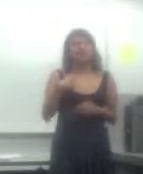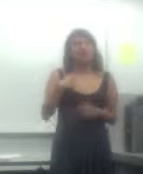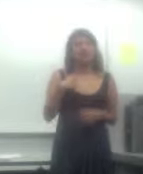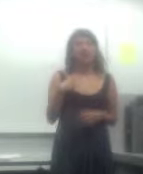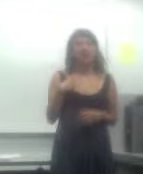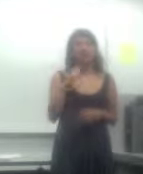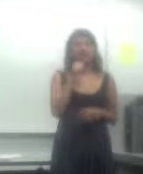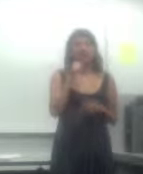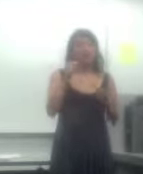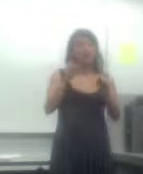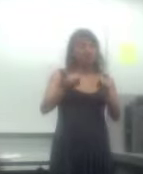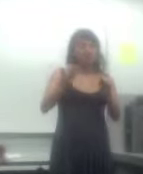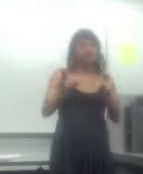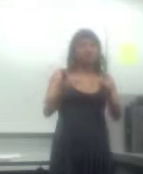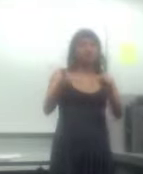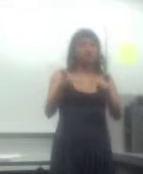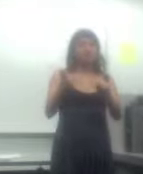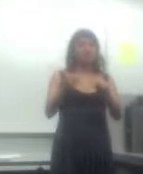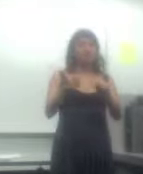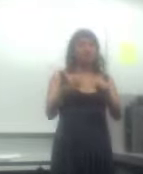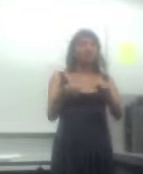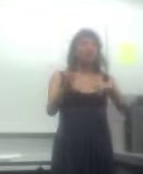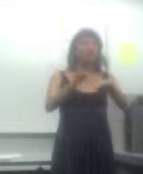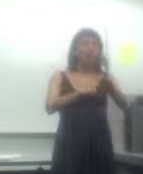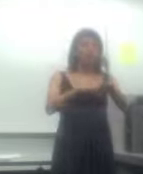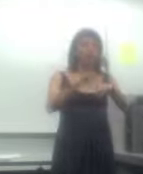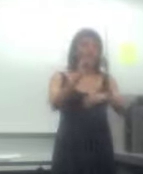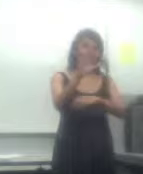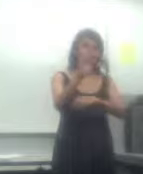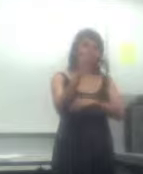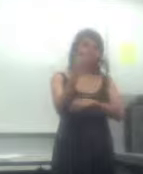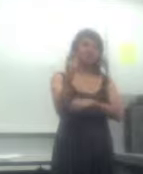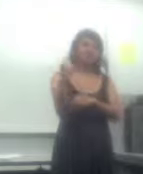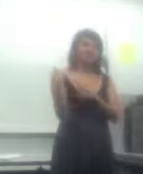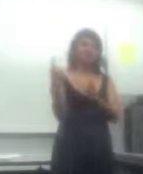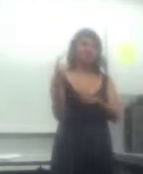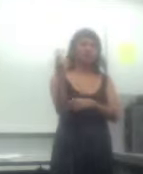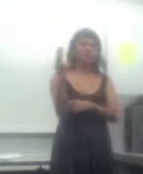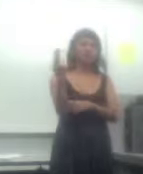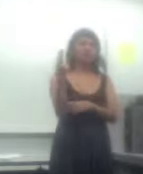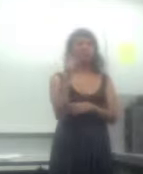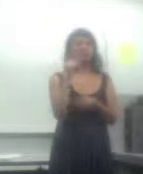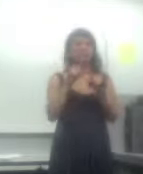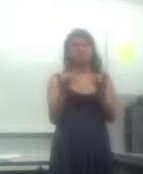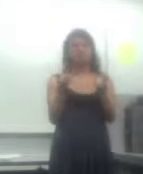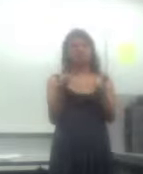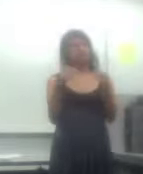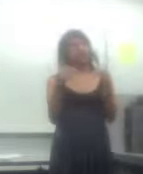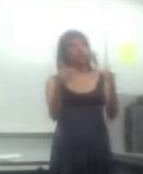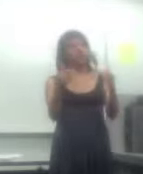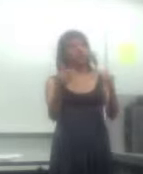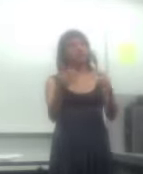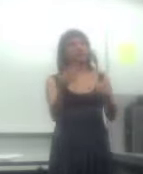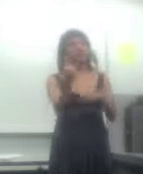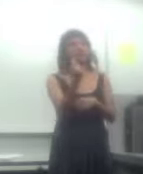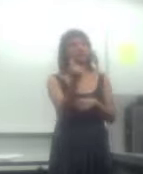for that session, so they're like, here you go. Now I told them I could skate. I can, but I can't